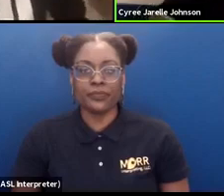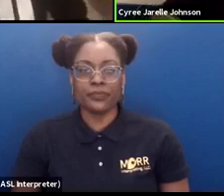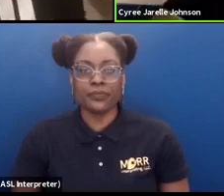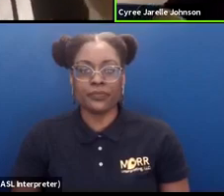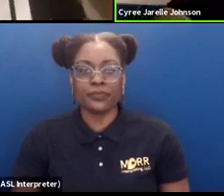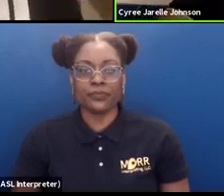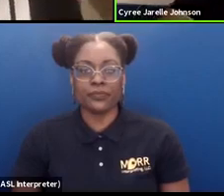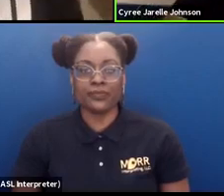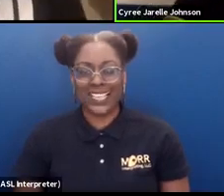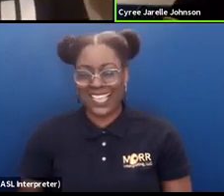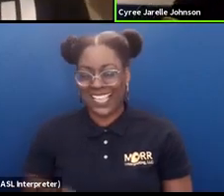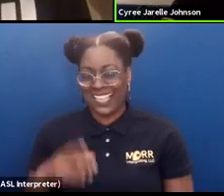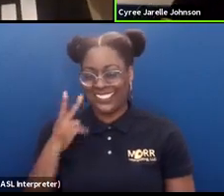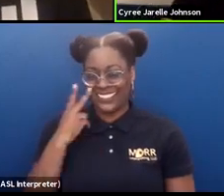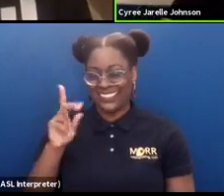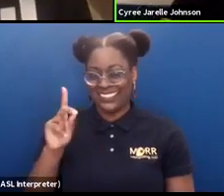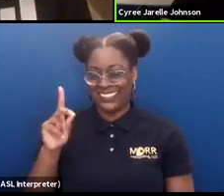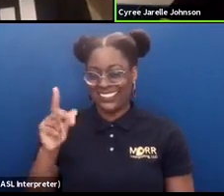Dustin, I'm seeing you back on.